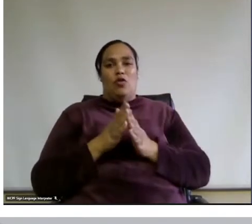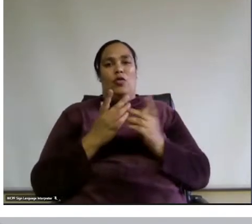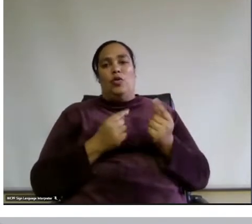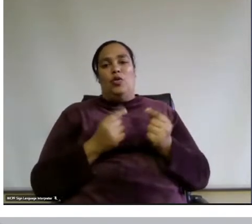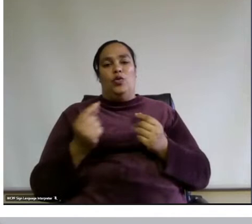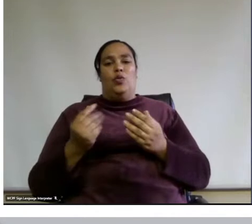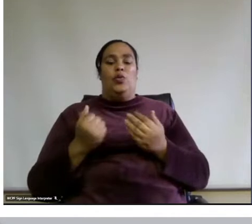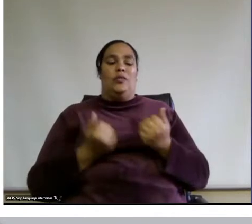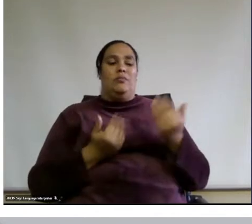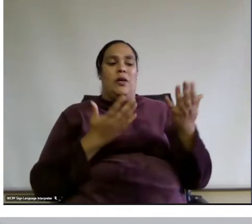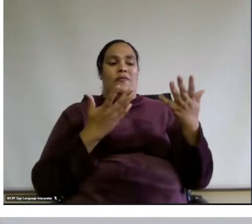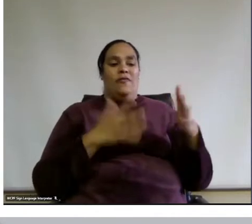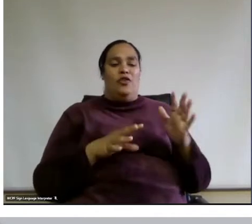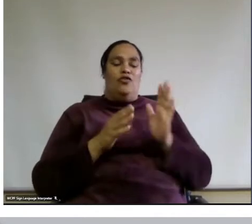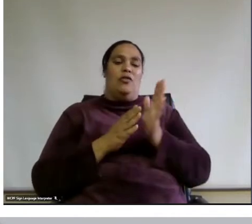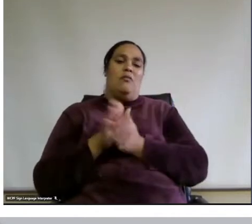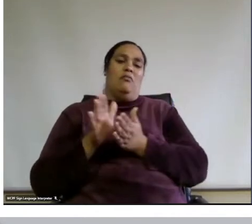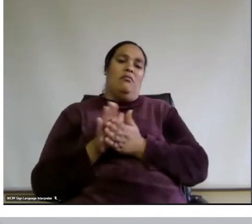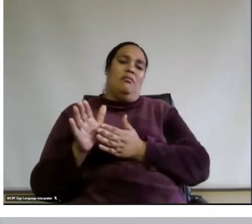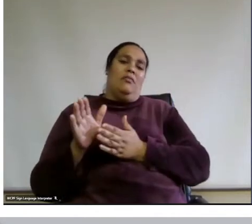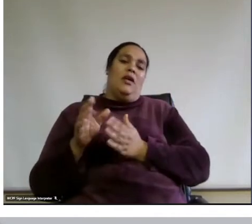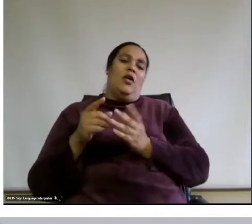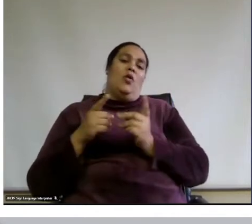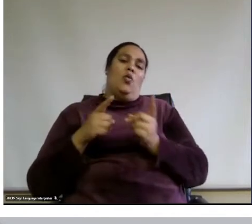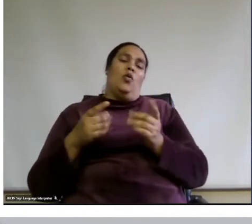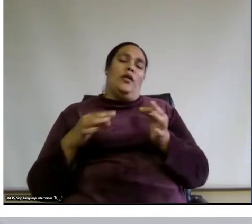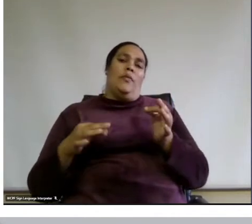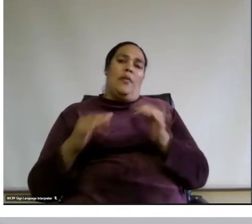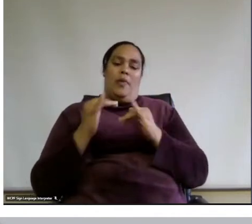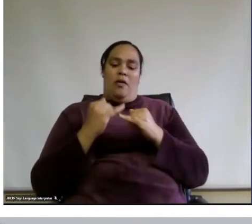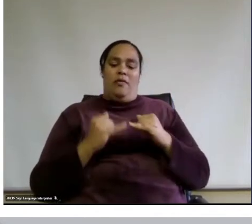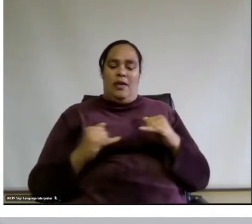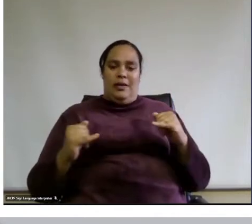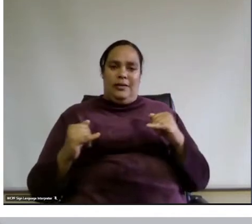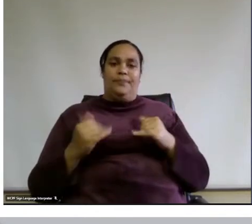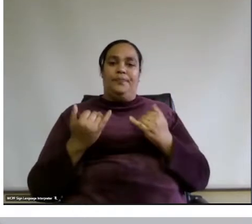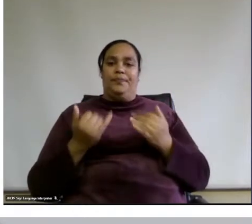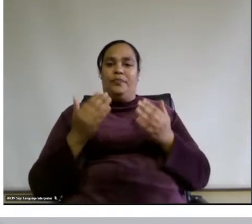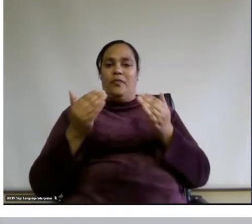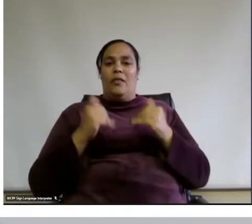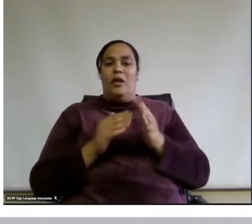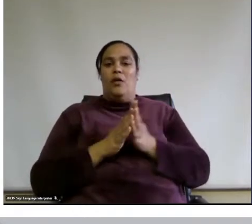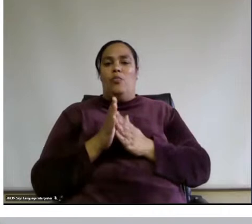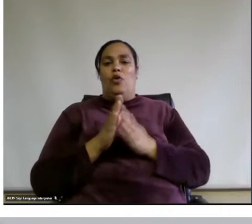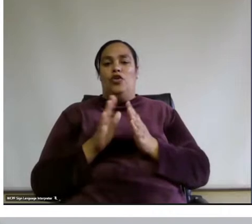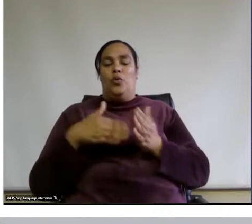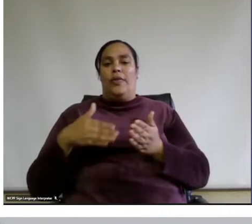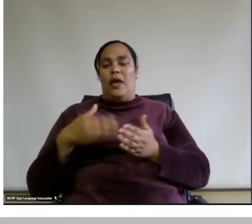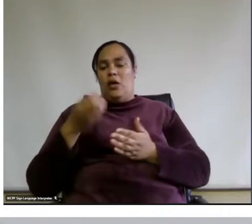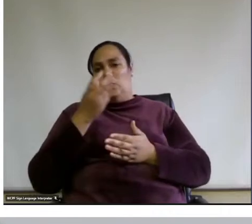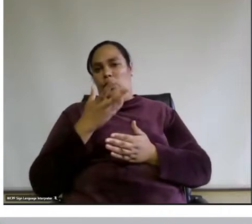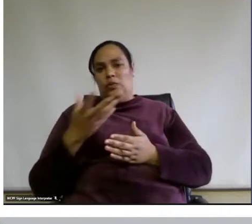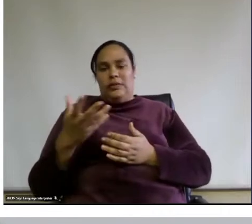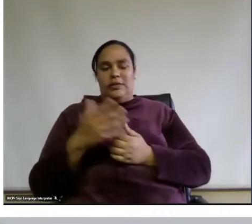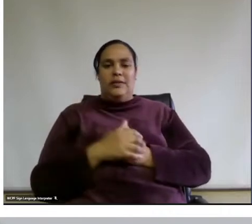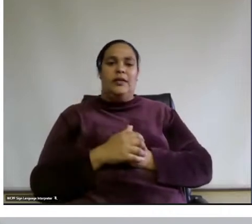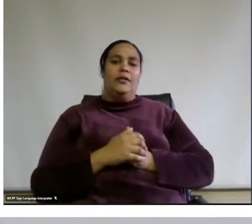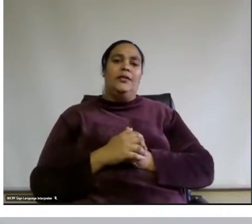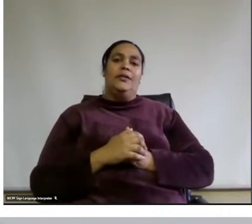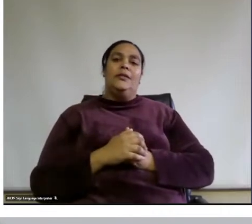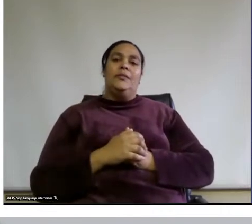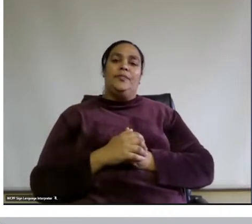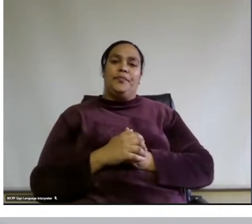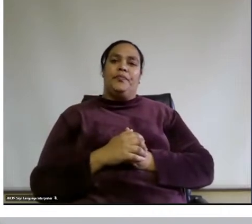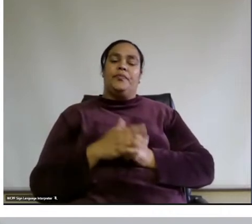duly submitted and published in the order paper below the line. We now move to motions without notice. I'd like